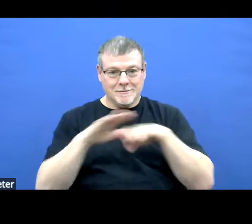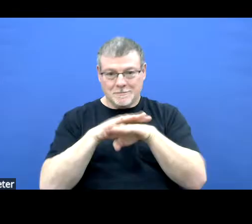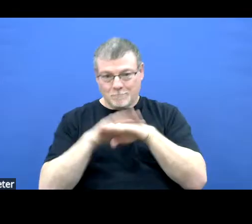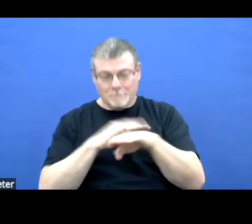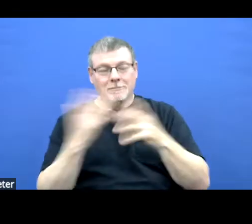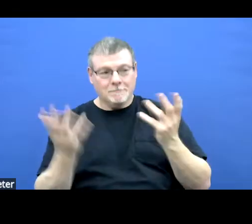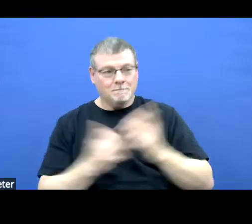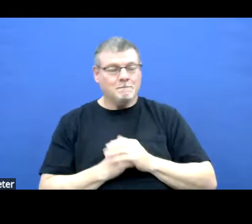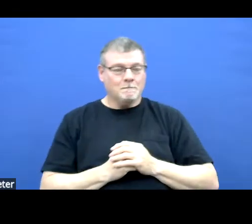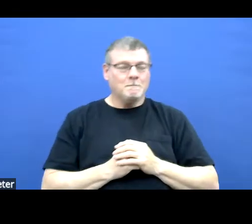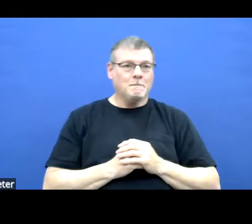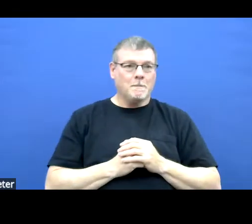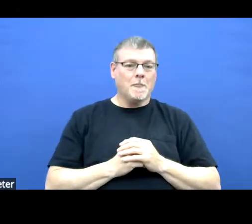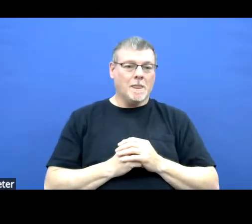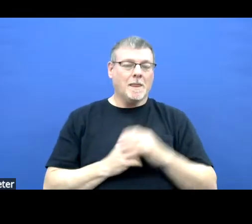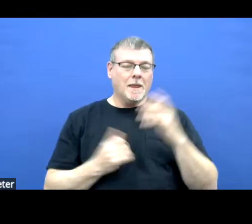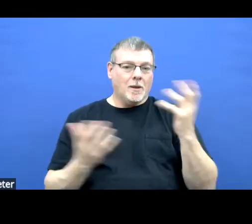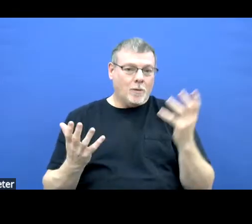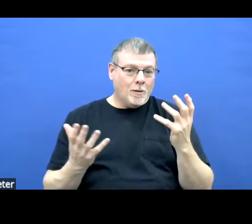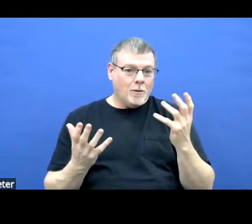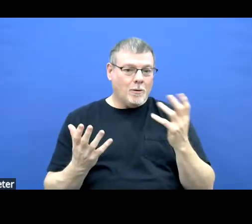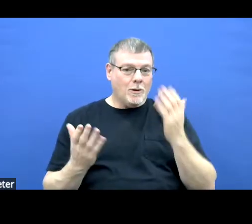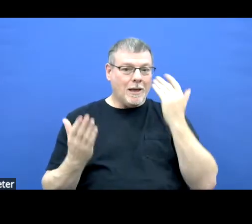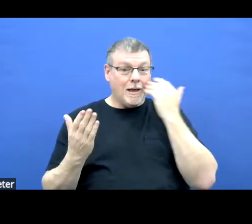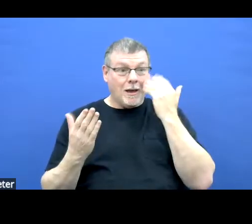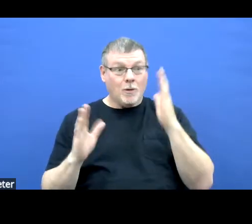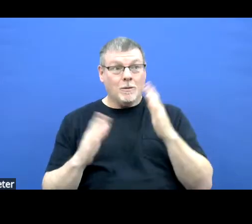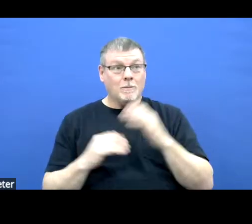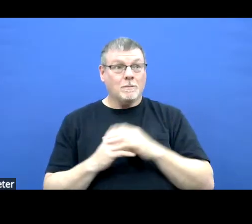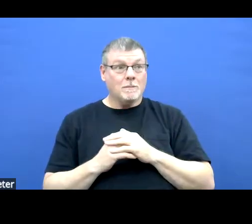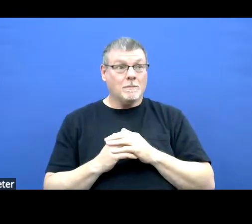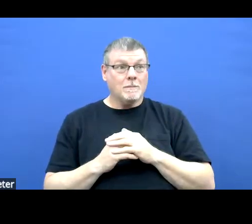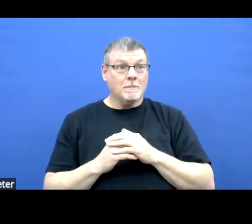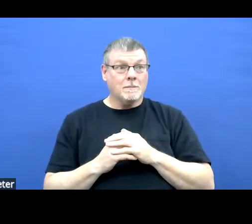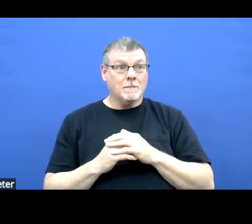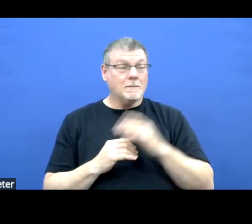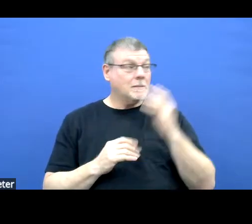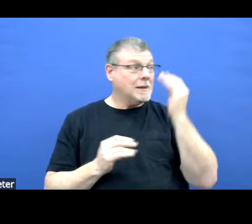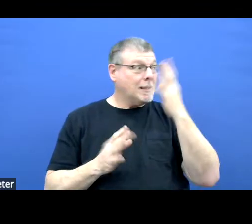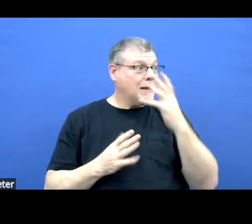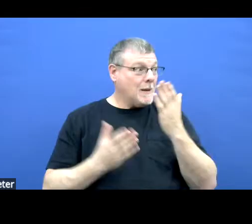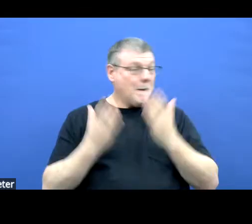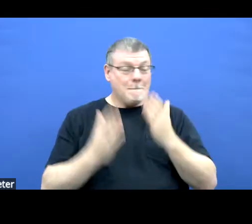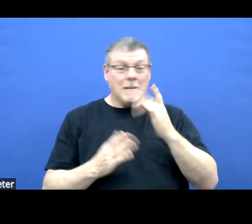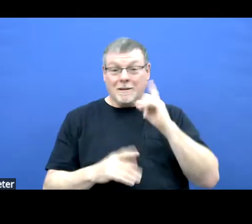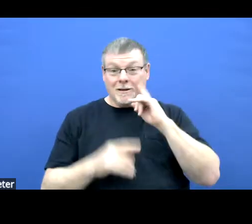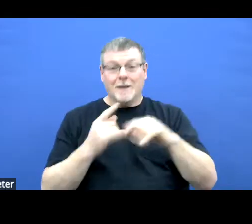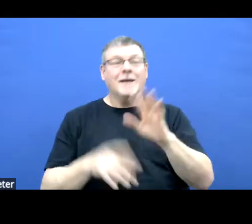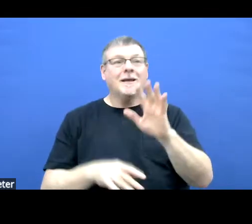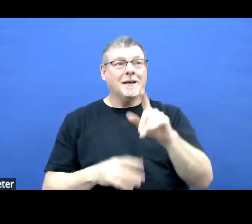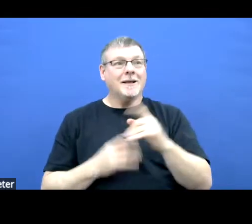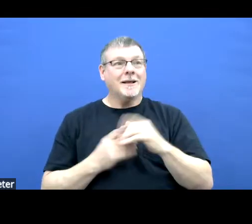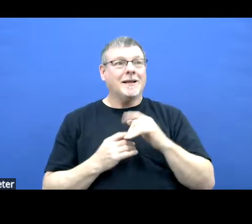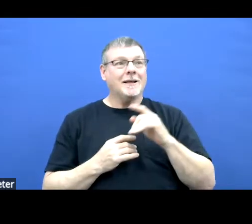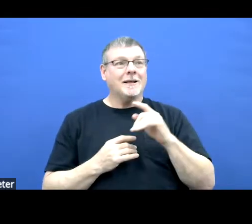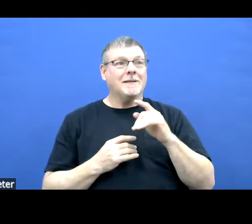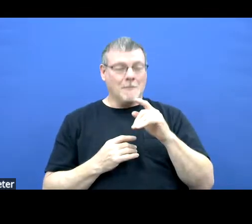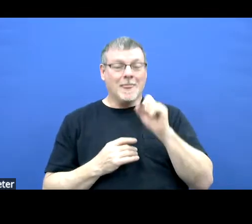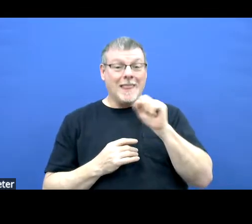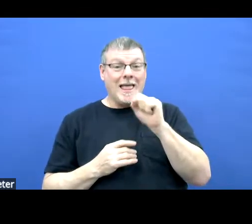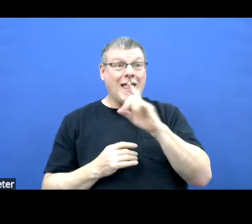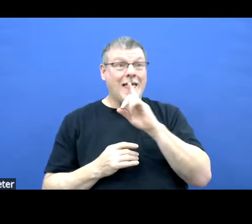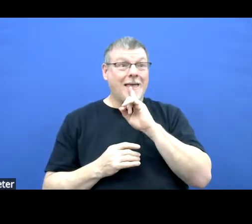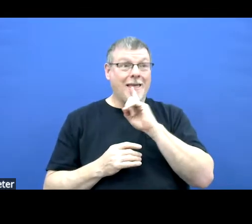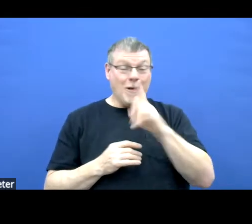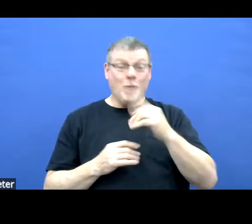anything. So I don't know if there's any sort of a light or anything along those lines that could You be can helpful. tell them to call me. We actually have a